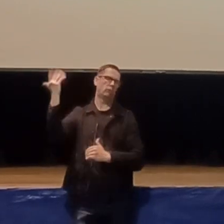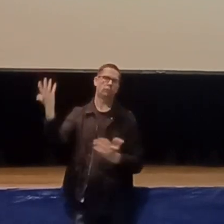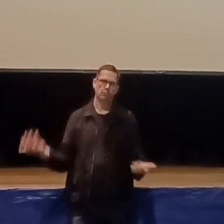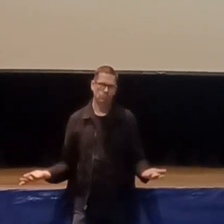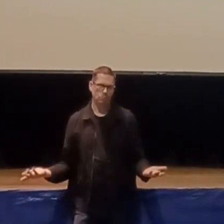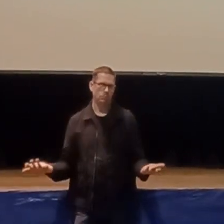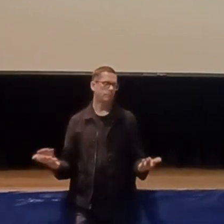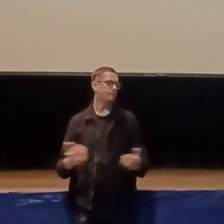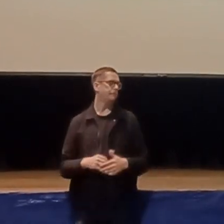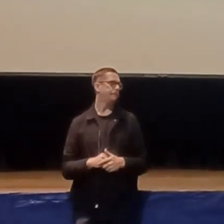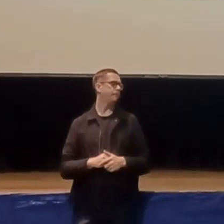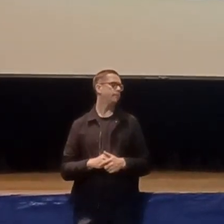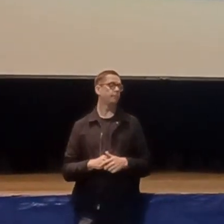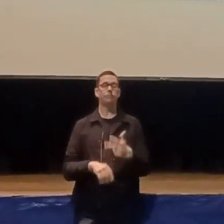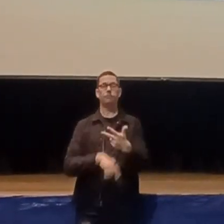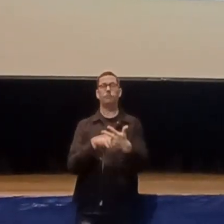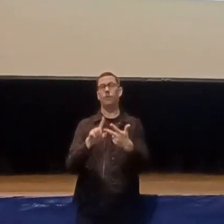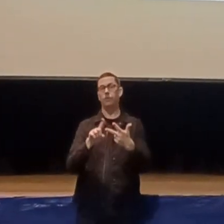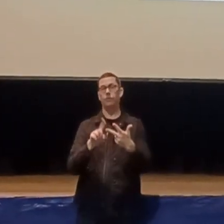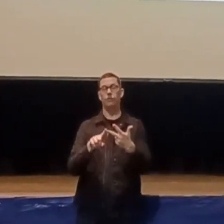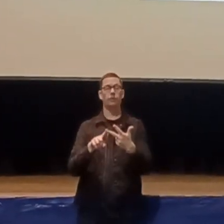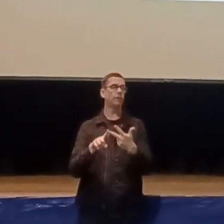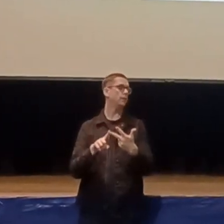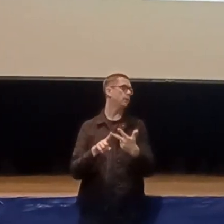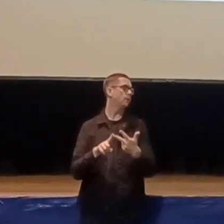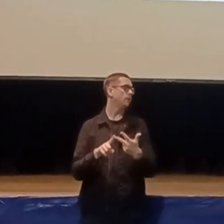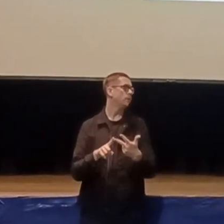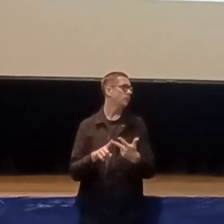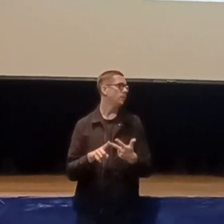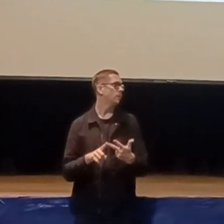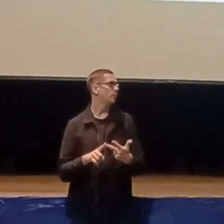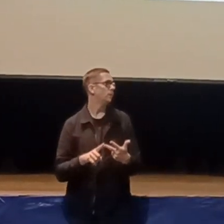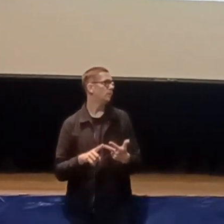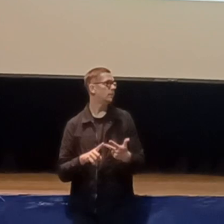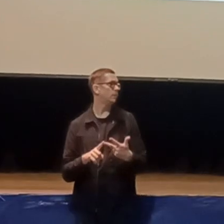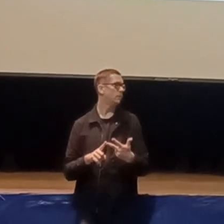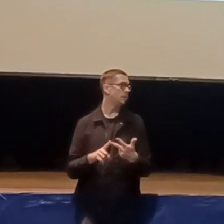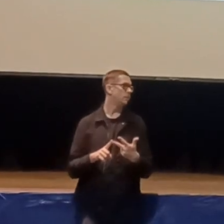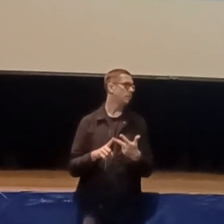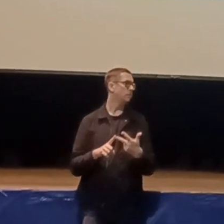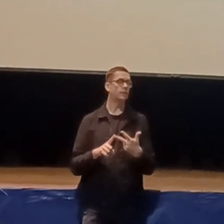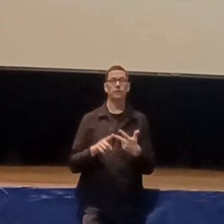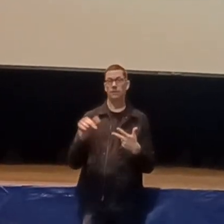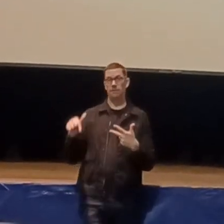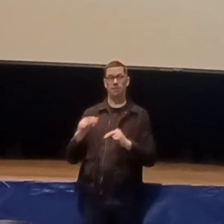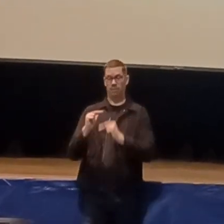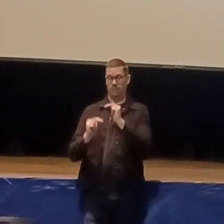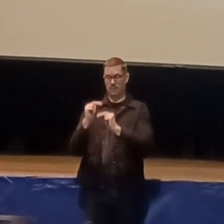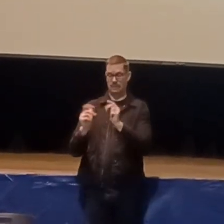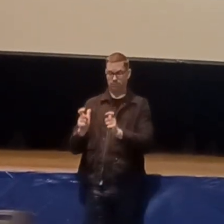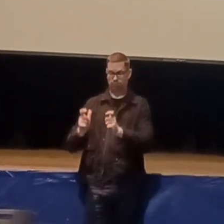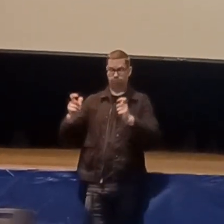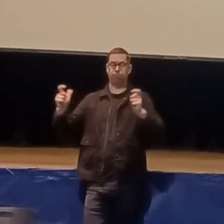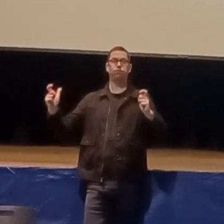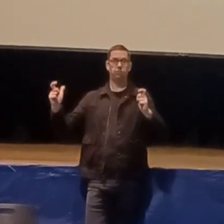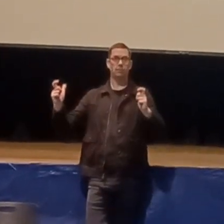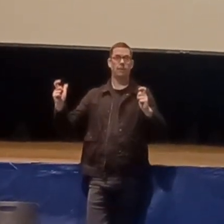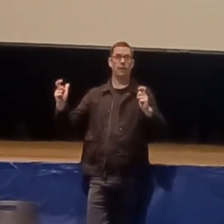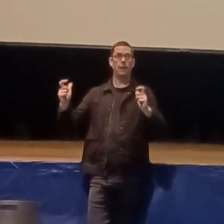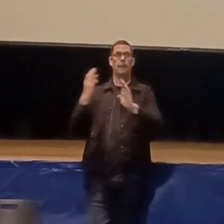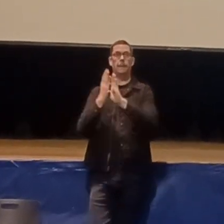much. And then thirdly, relatedly, was that the size of the building and the fact that the buses